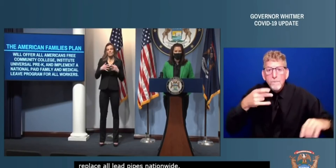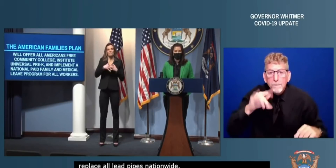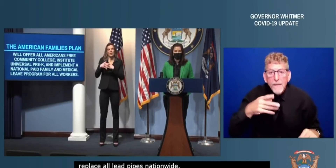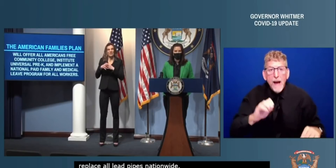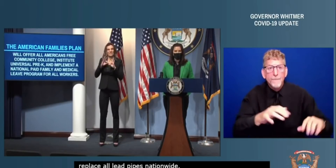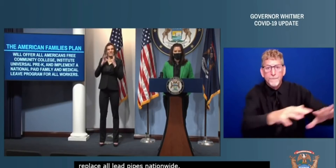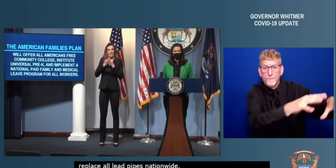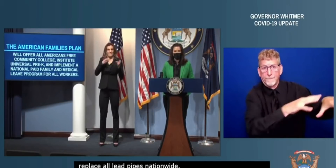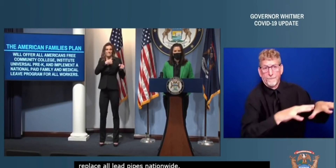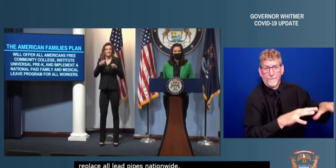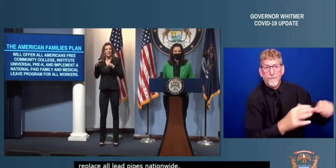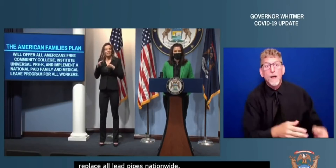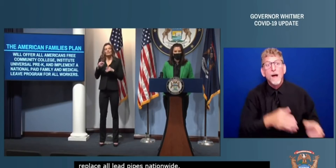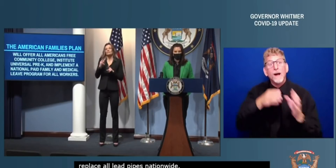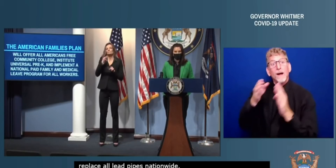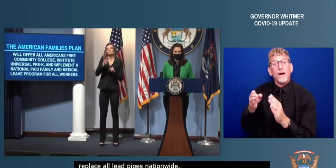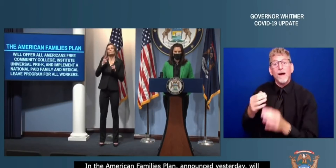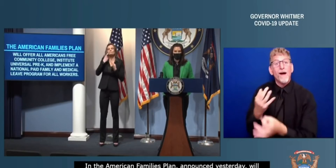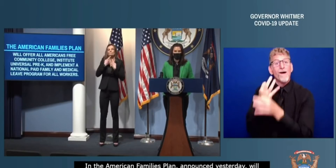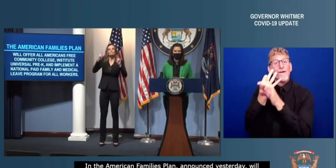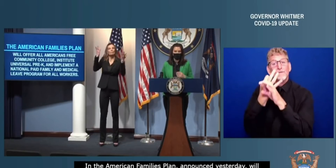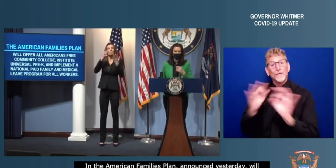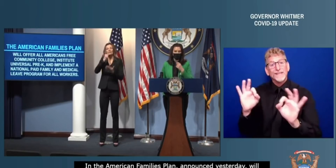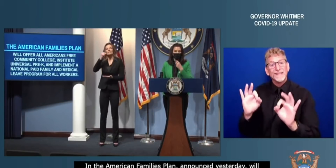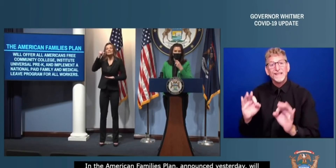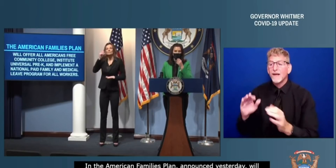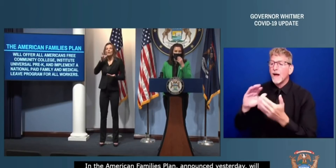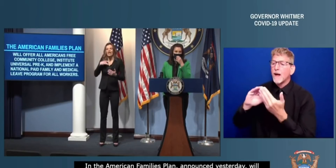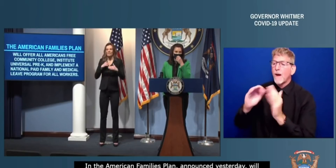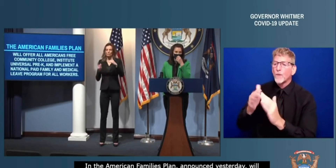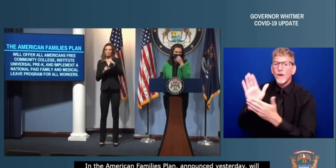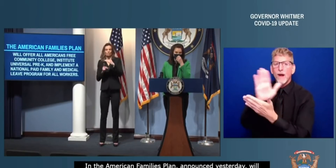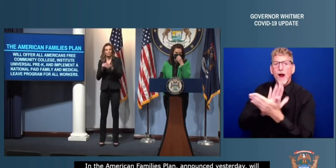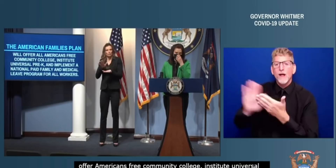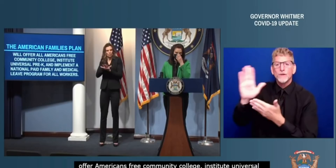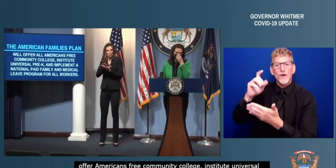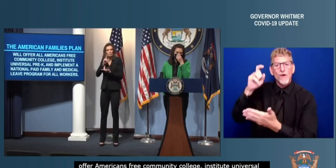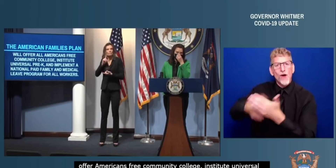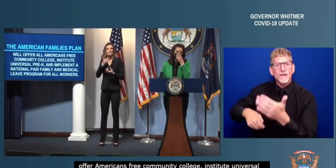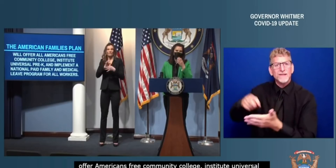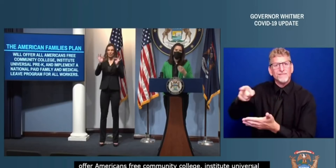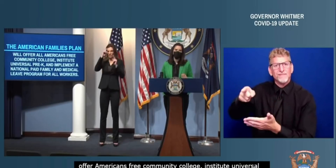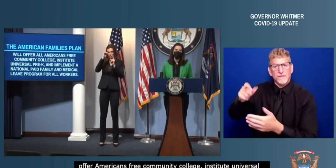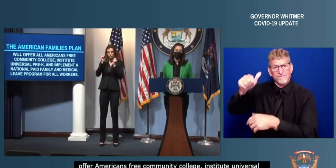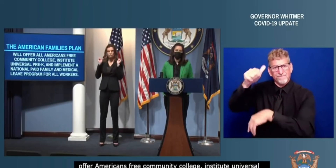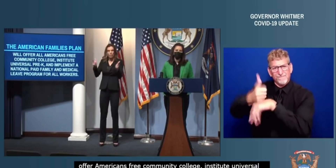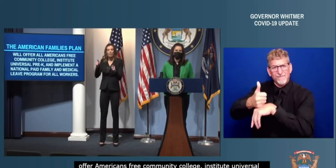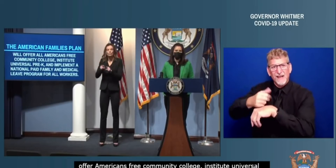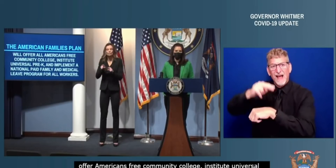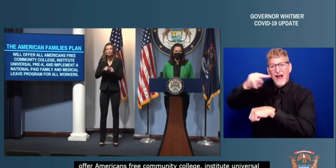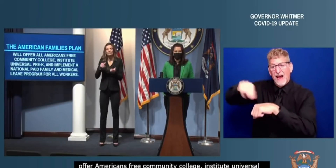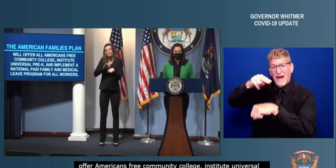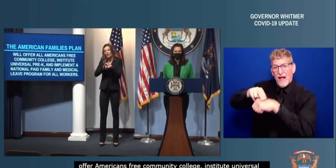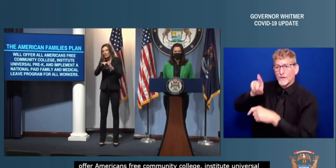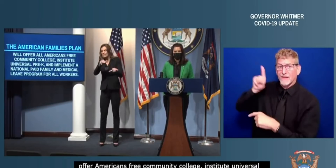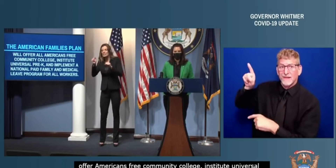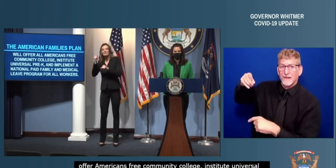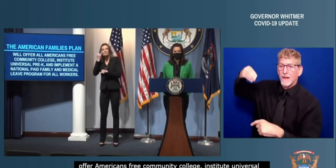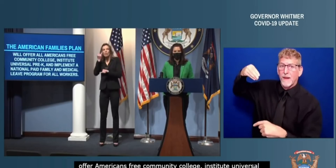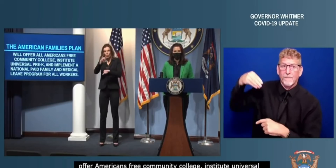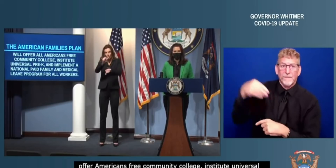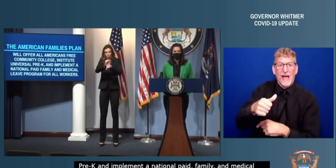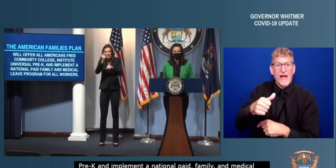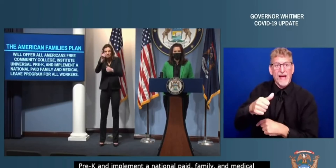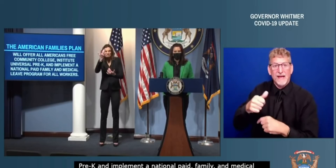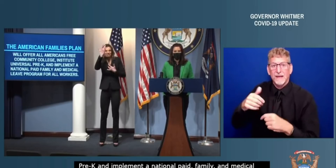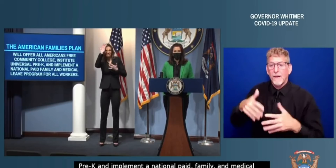pre-K, and implement a national paid family and medical leave program for all workers. President Biden has proposed paying for these plans